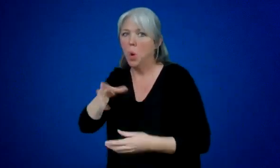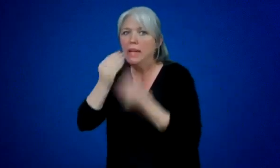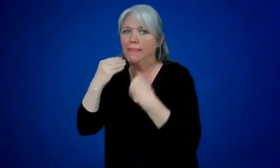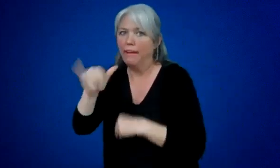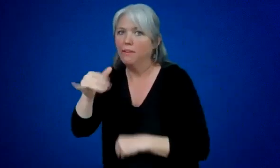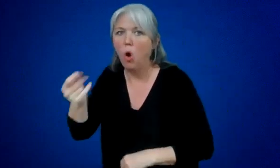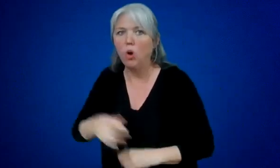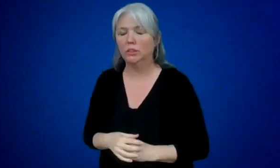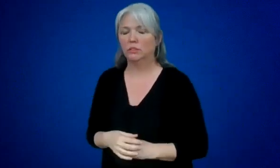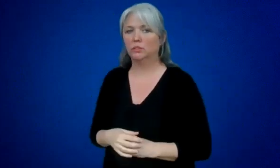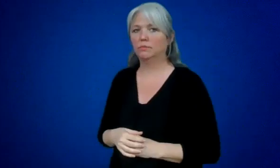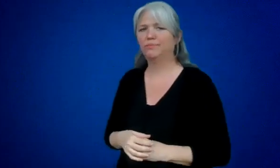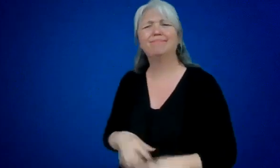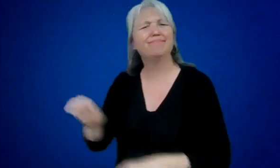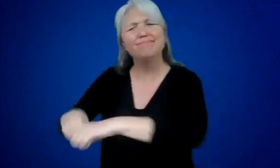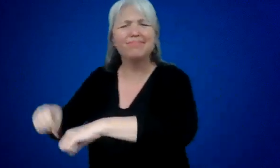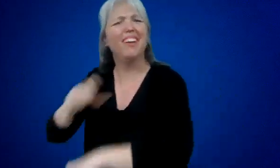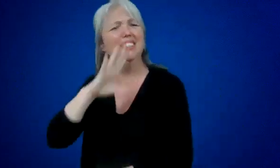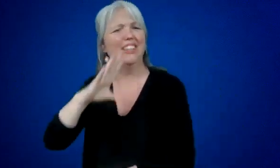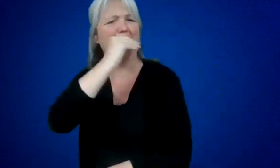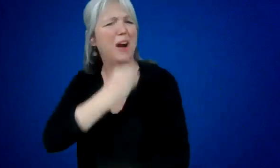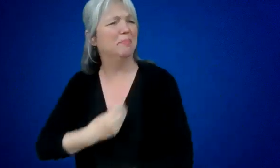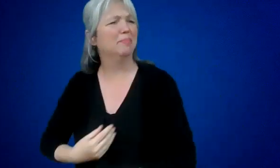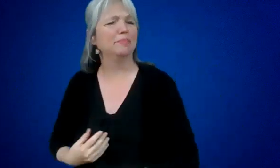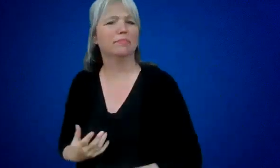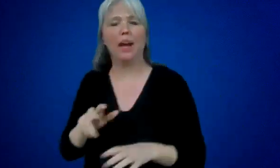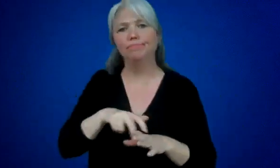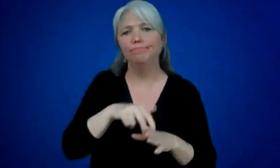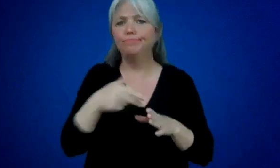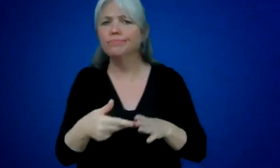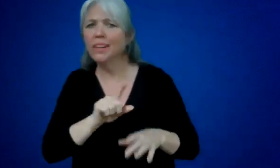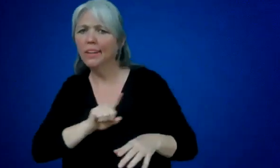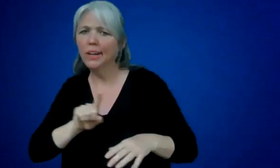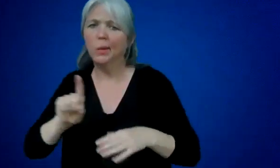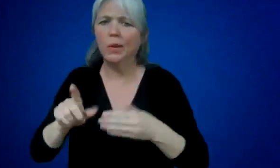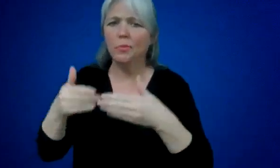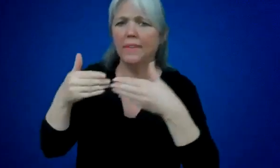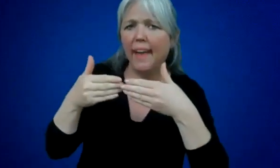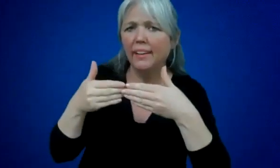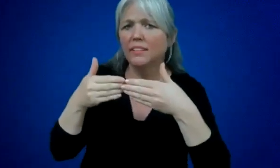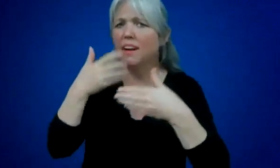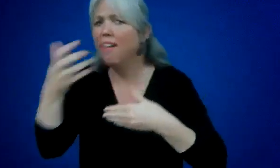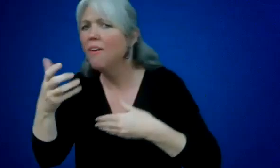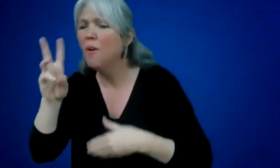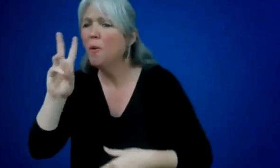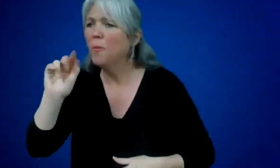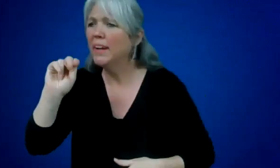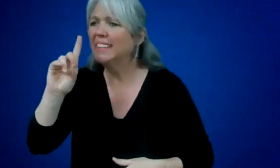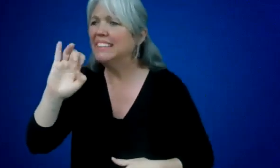up," I told them. I got off my bike and went up to the gate and hollered, "Winn-Dixie, you better come on